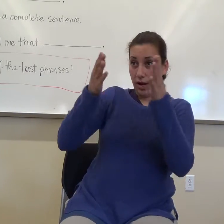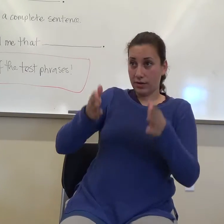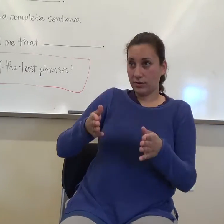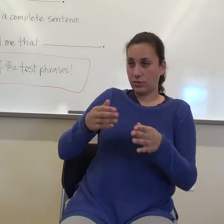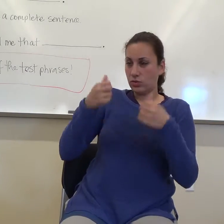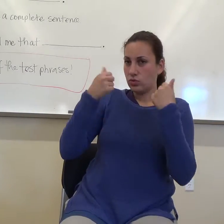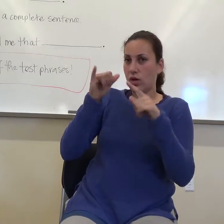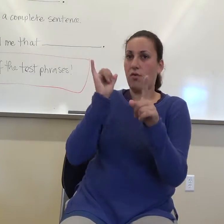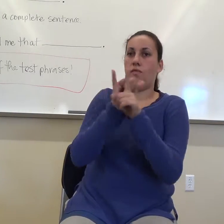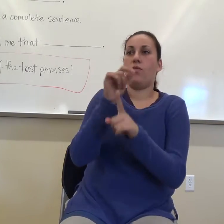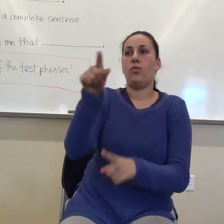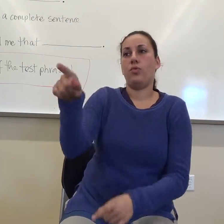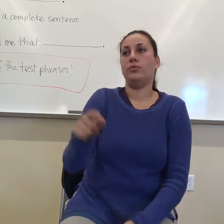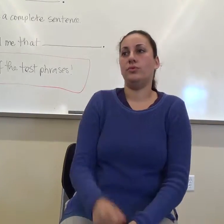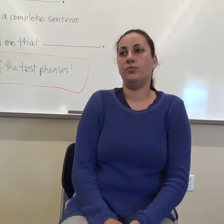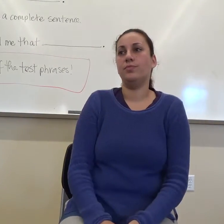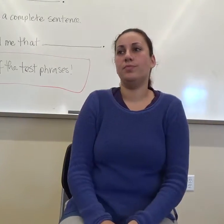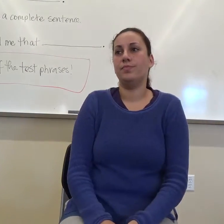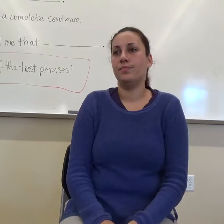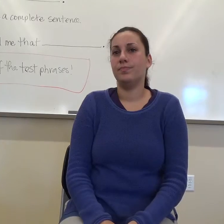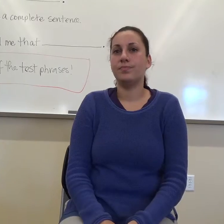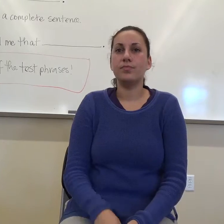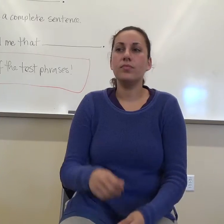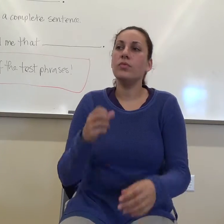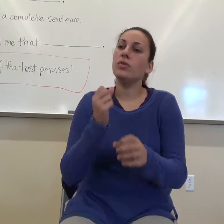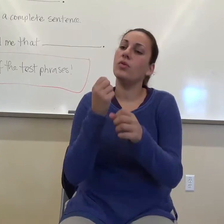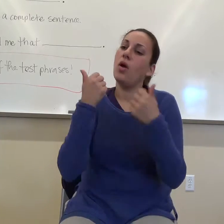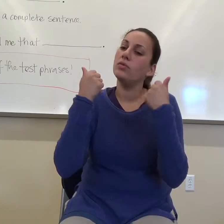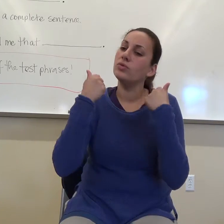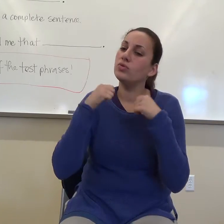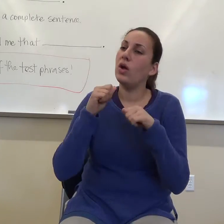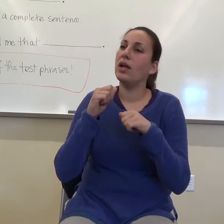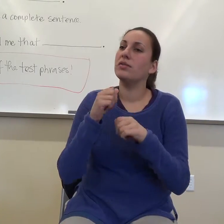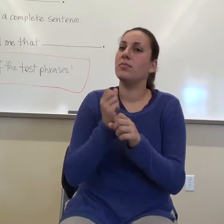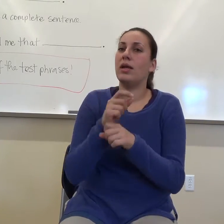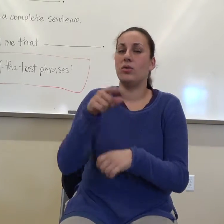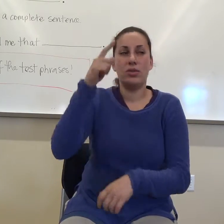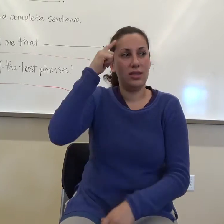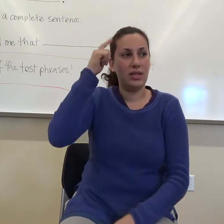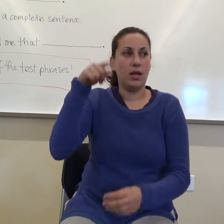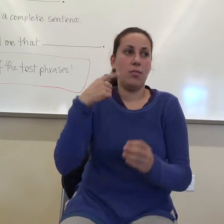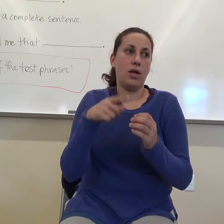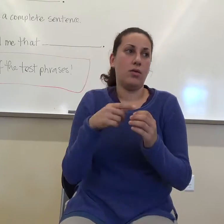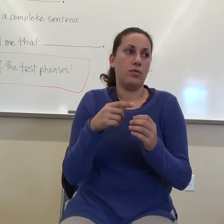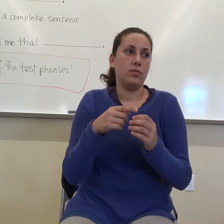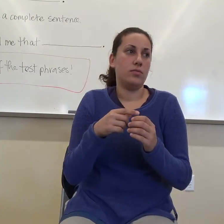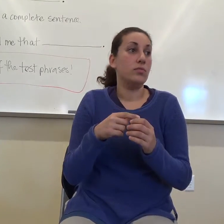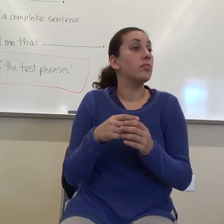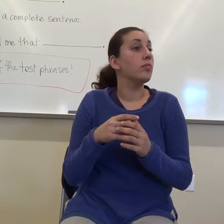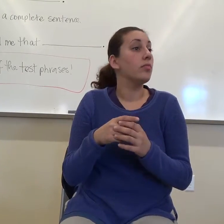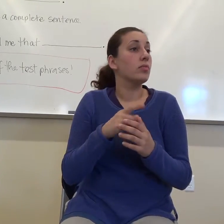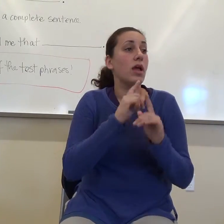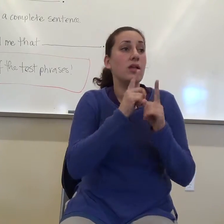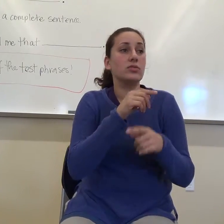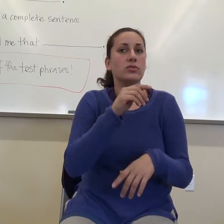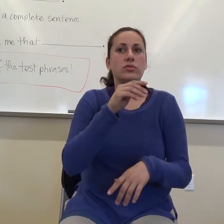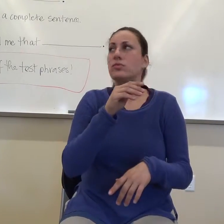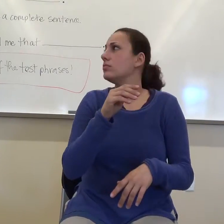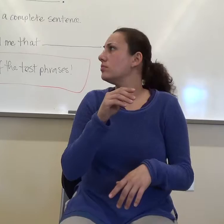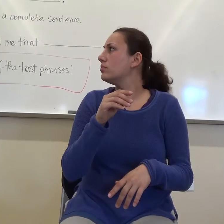take this, because you didn't really, you assumed that was gonna be the next thing. At one time, it was